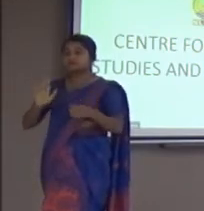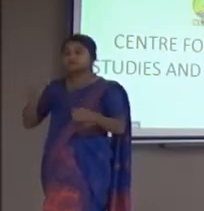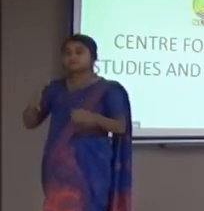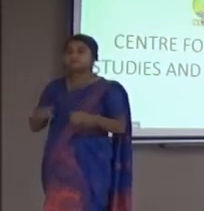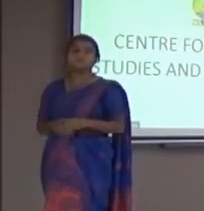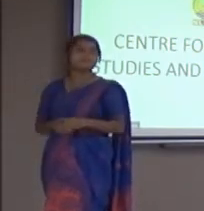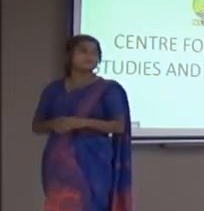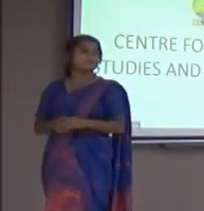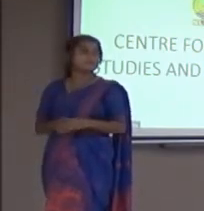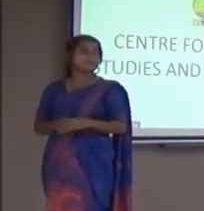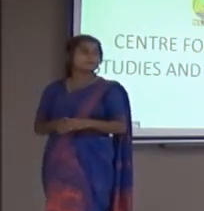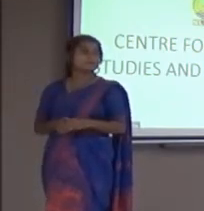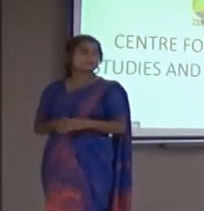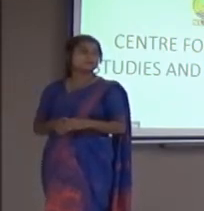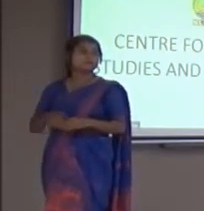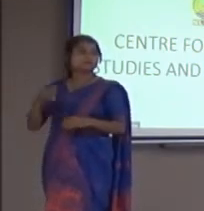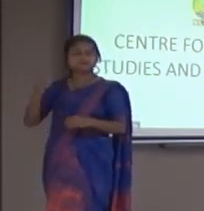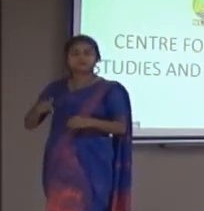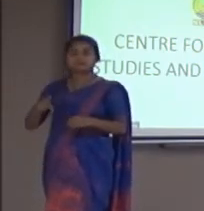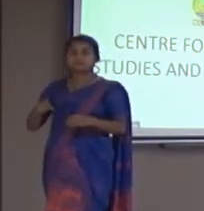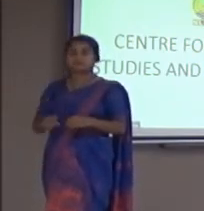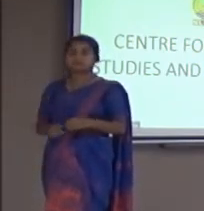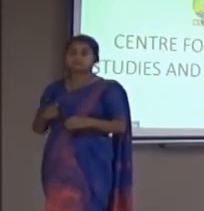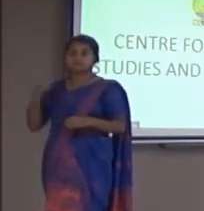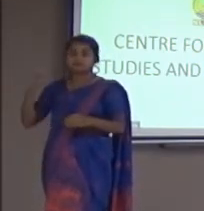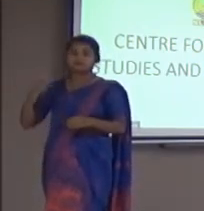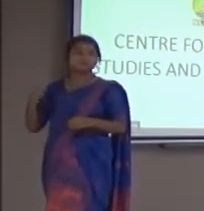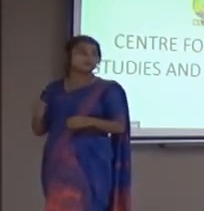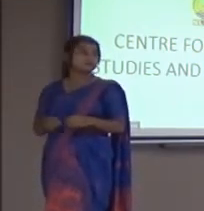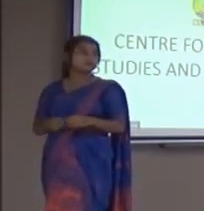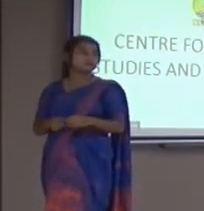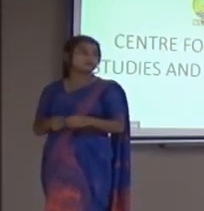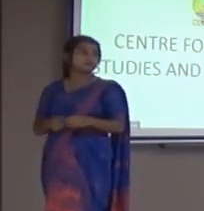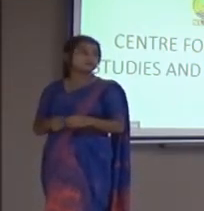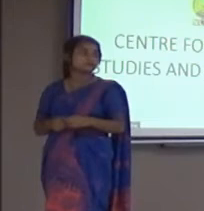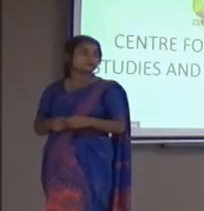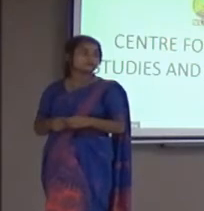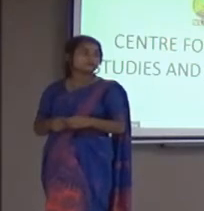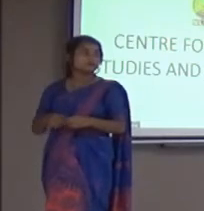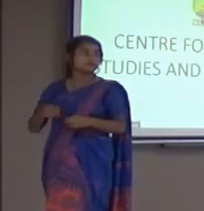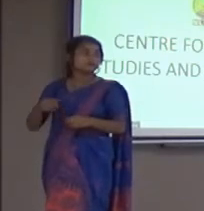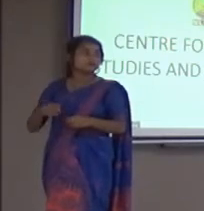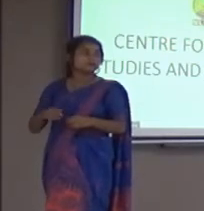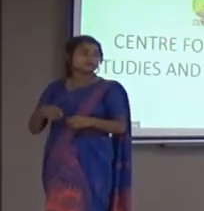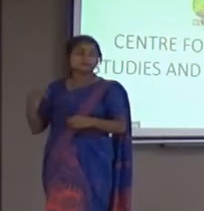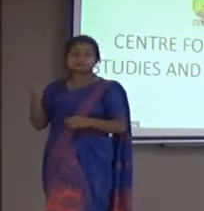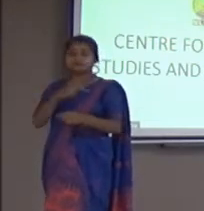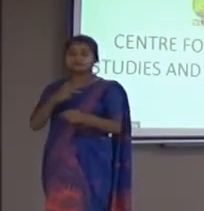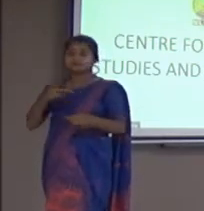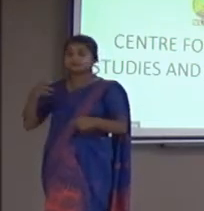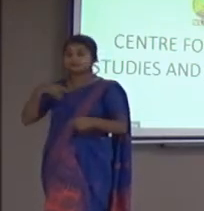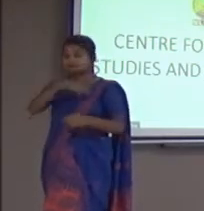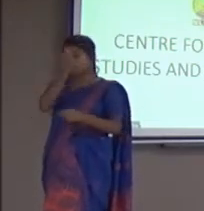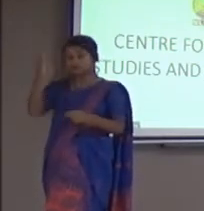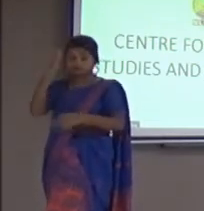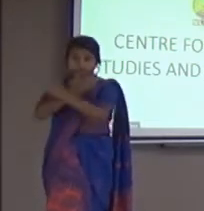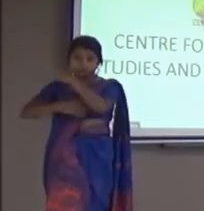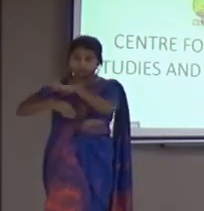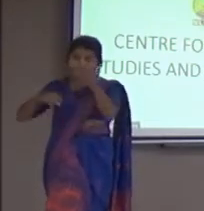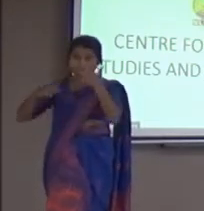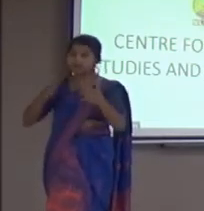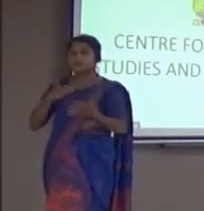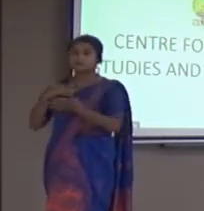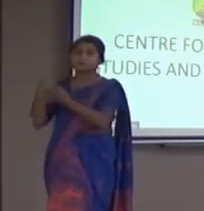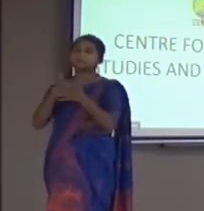act-based deliberations. So it is solely based on the mantra of nothing about us without us. But it